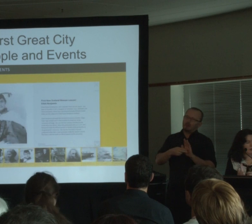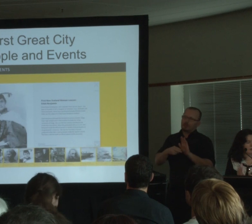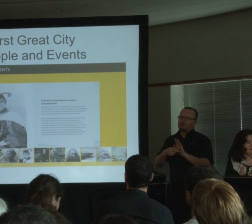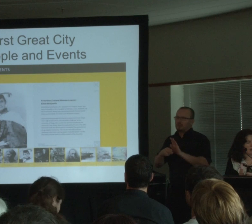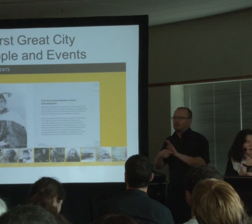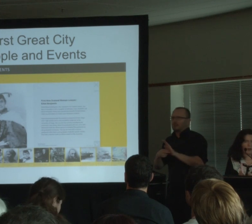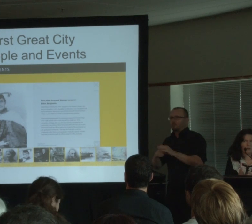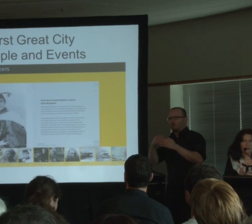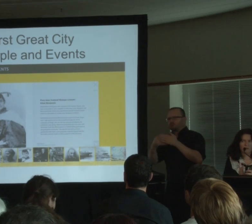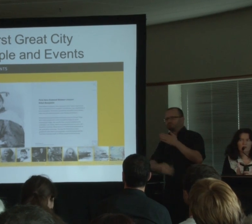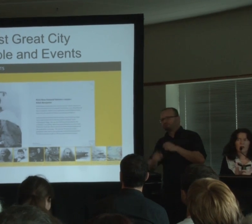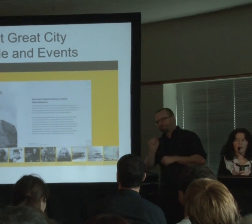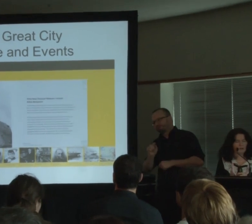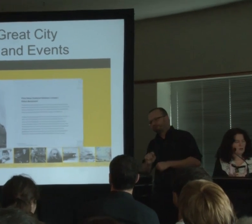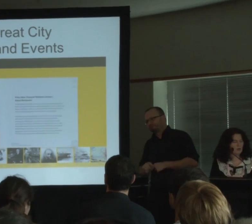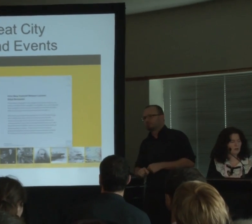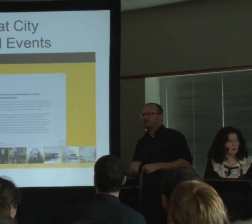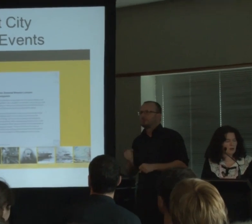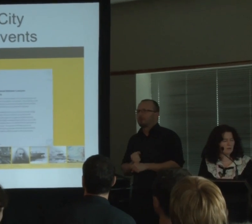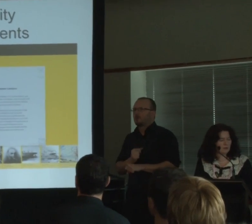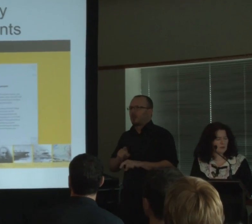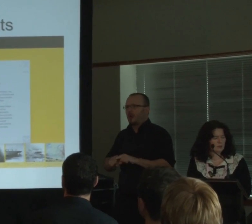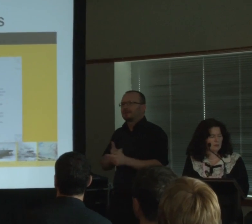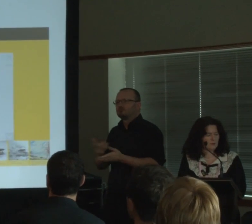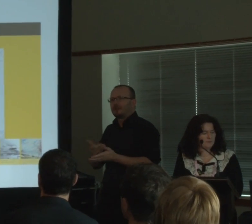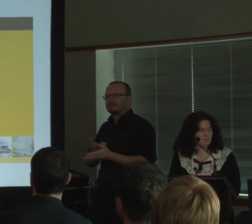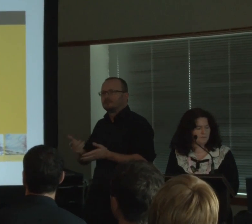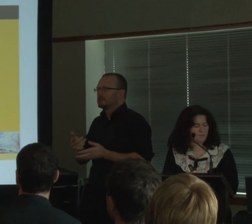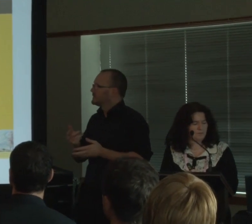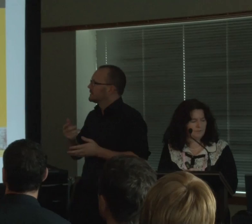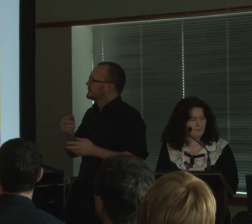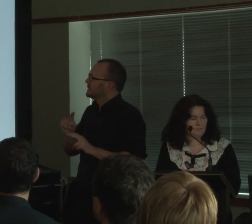screen. It's done as, it's built as a computer interactive.